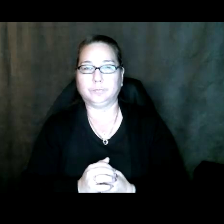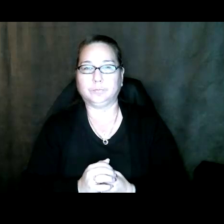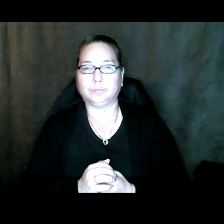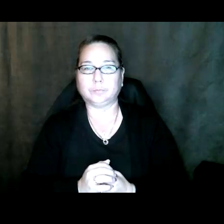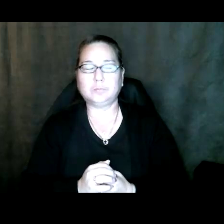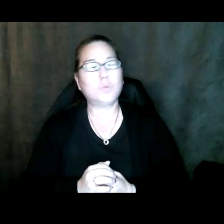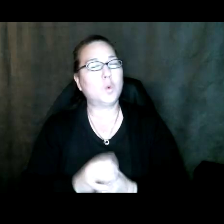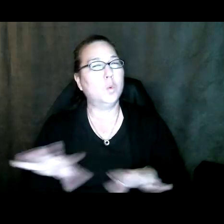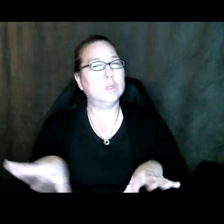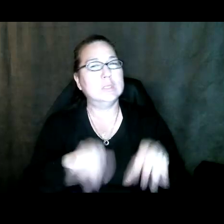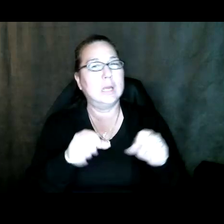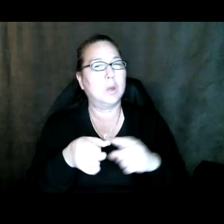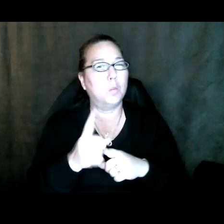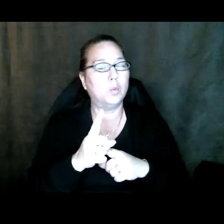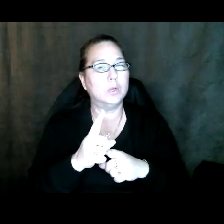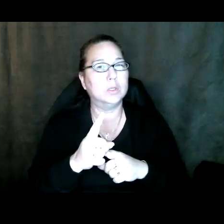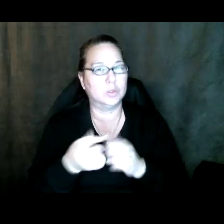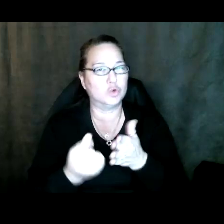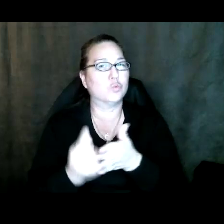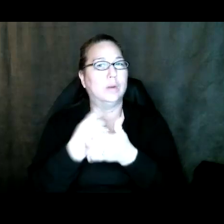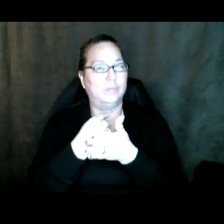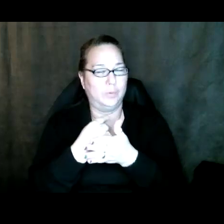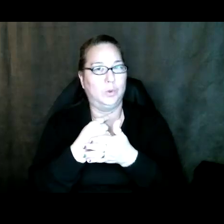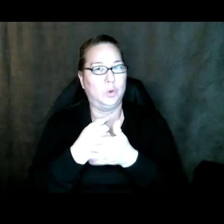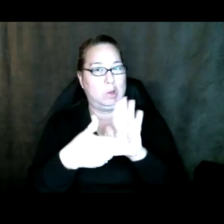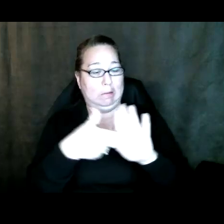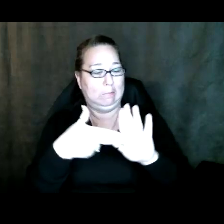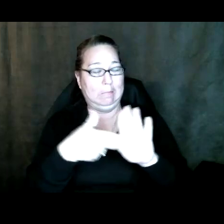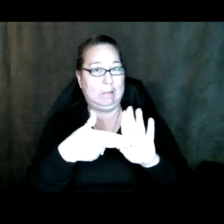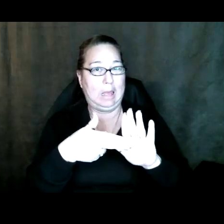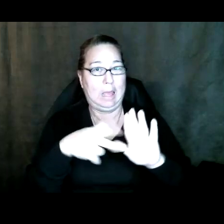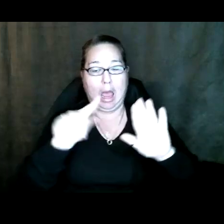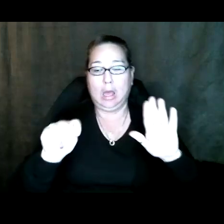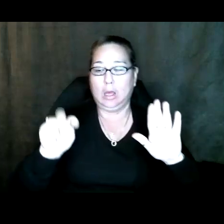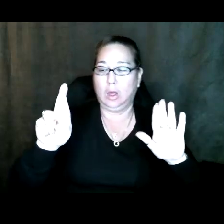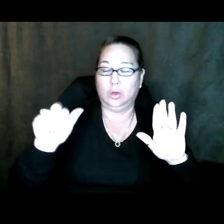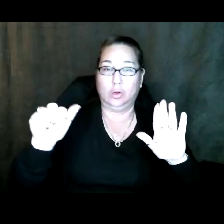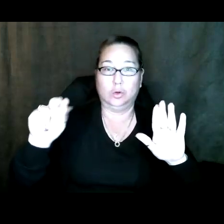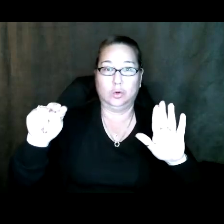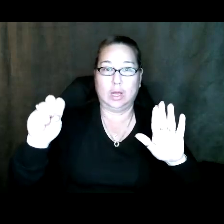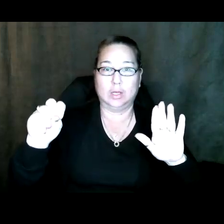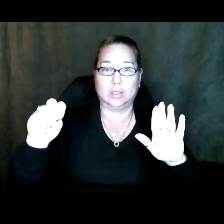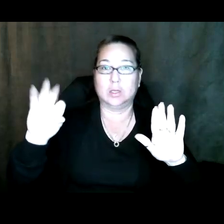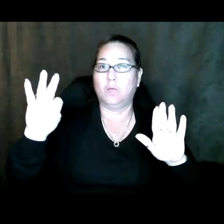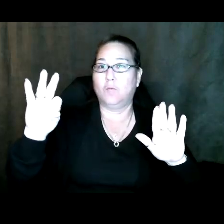Let's take a moment first to review what the label transformation school means in BPS.